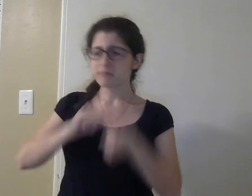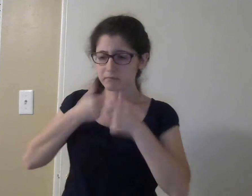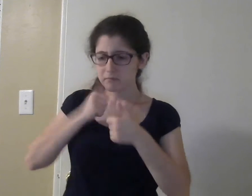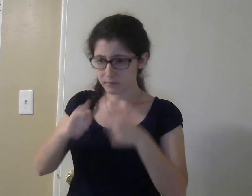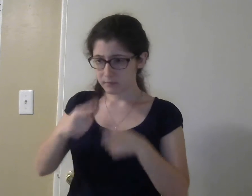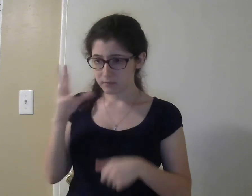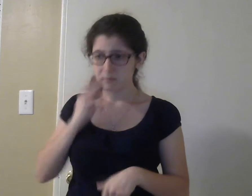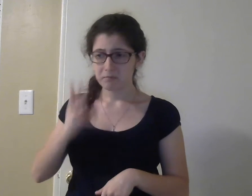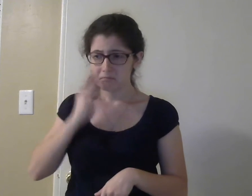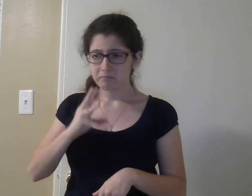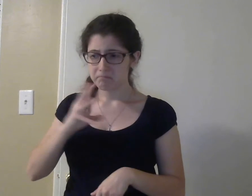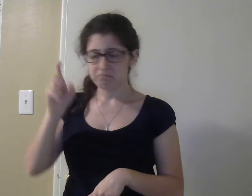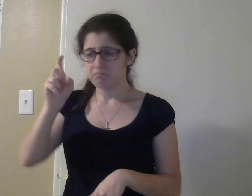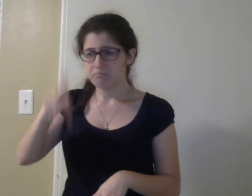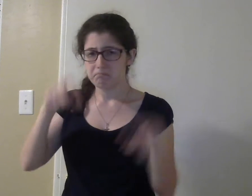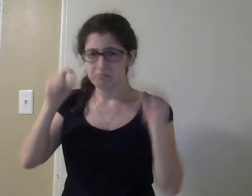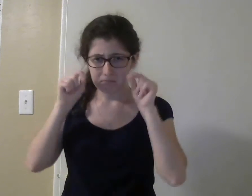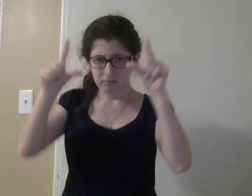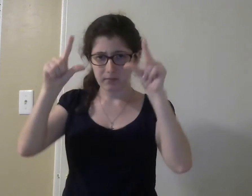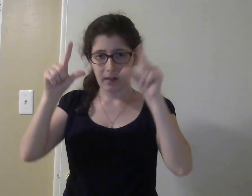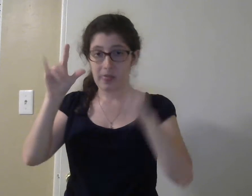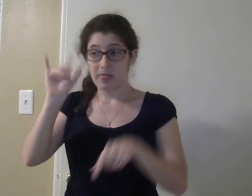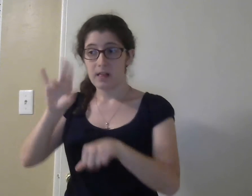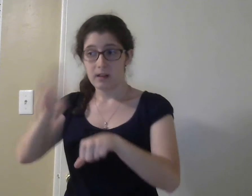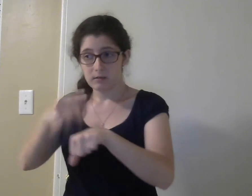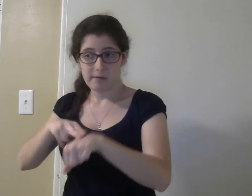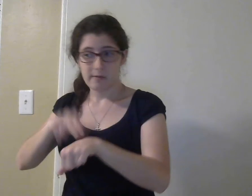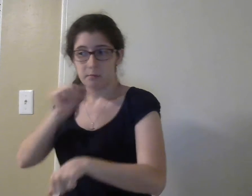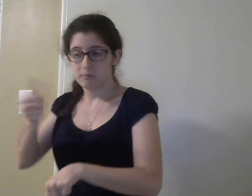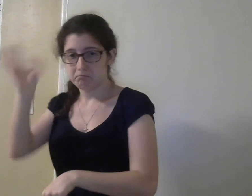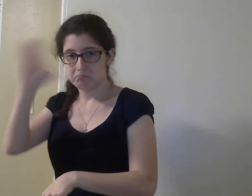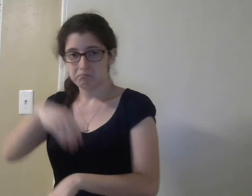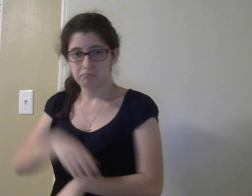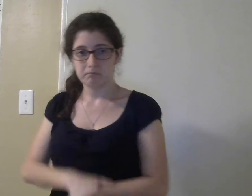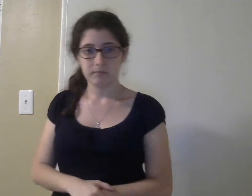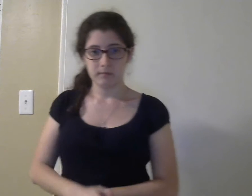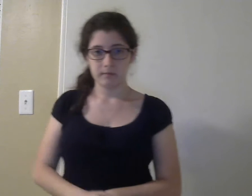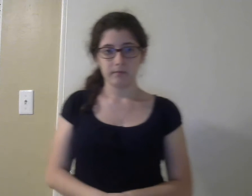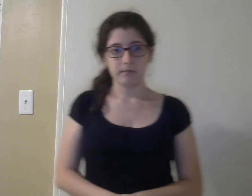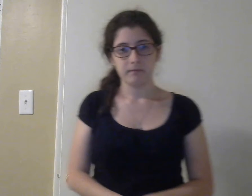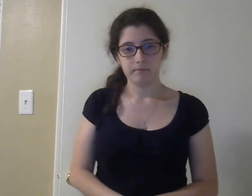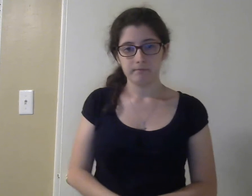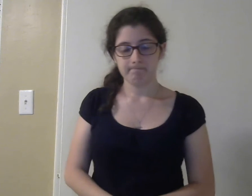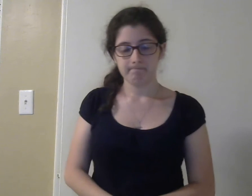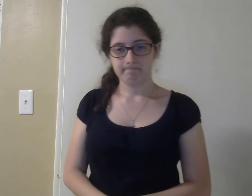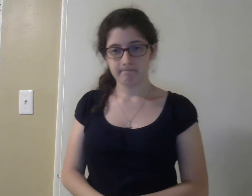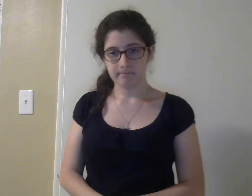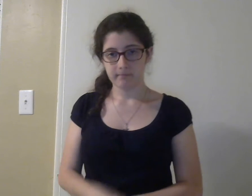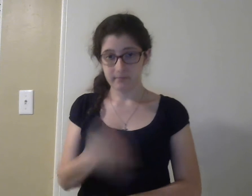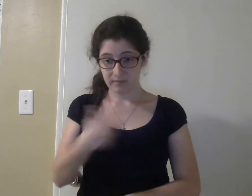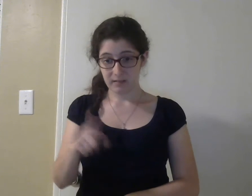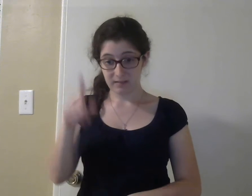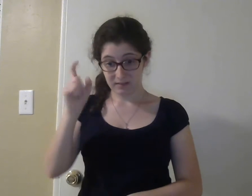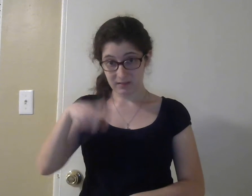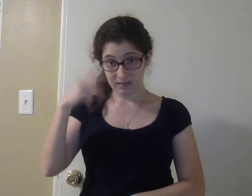strange were happening to you. So develop the mindset that such tests are not extraordinary. They are